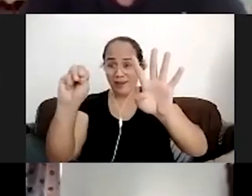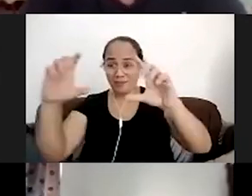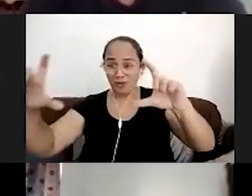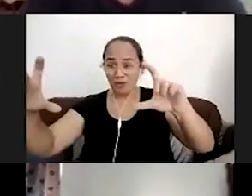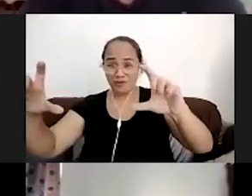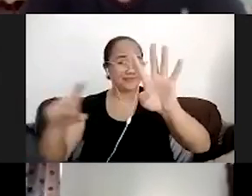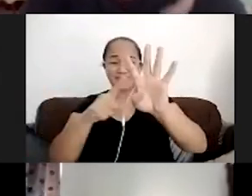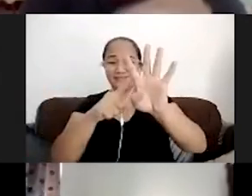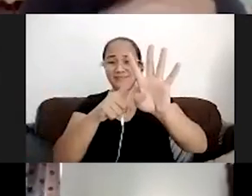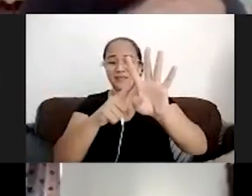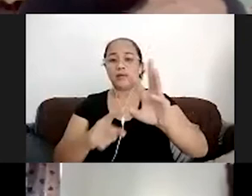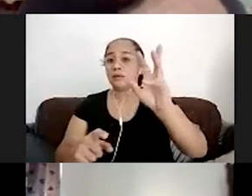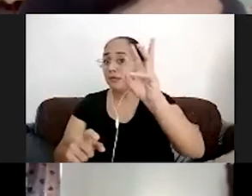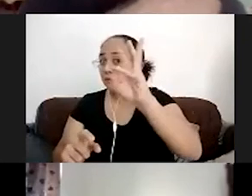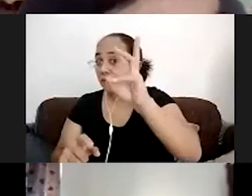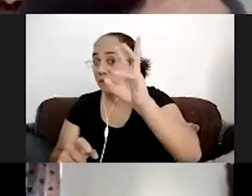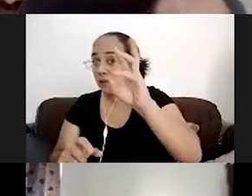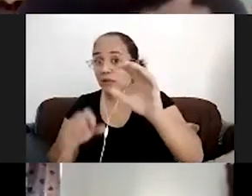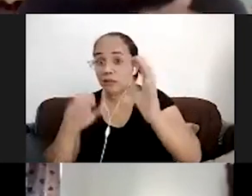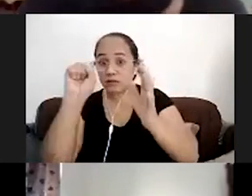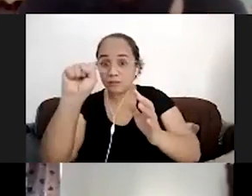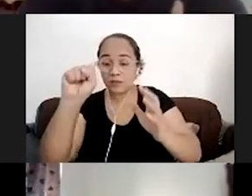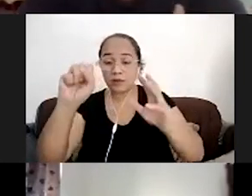16 is not the subject of the main clause.